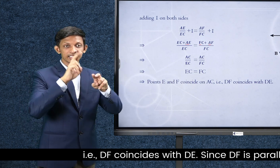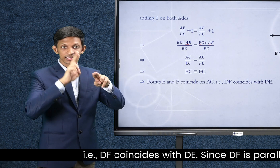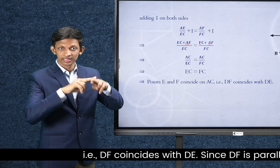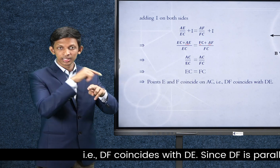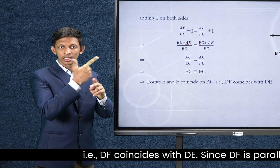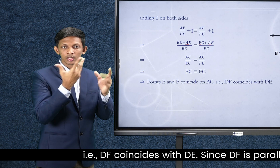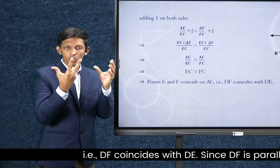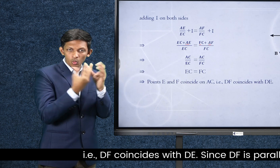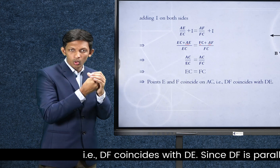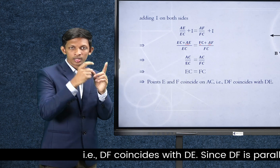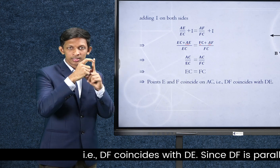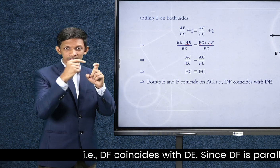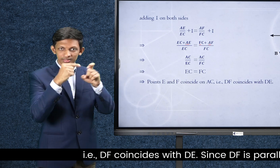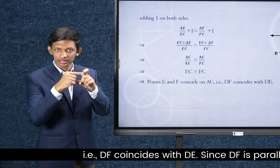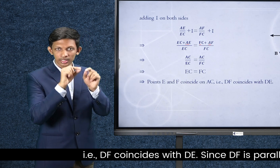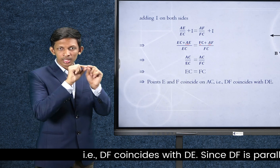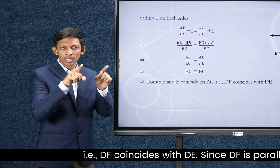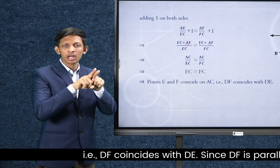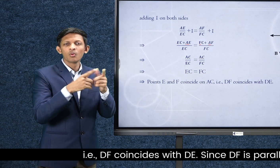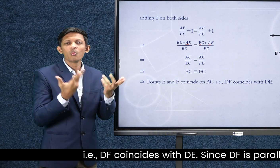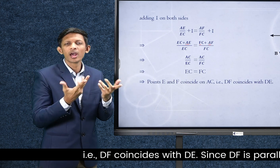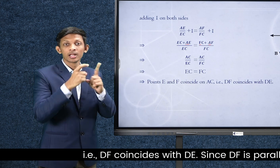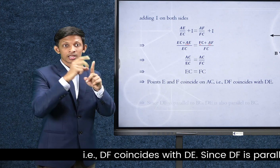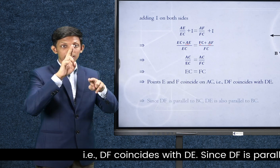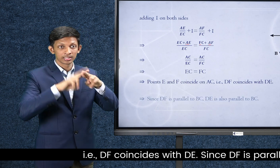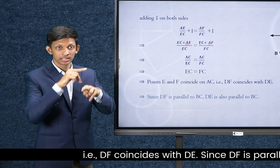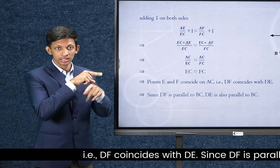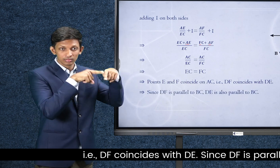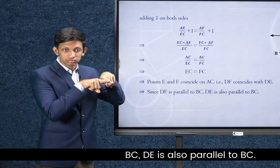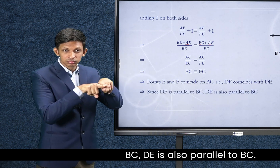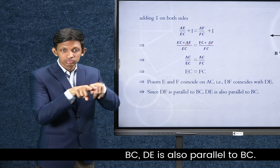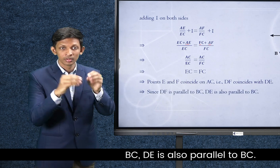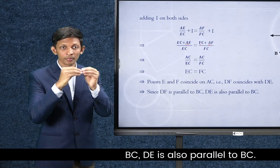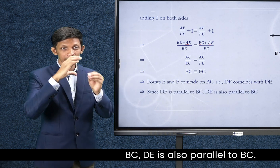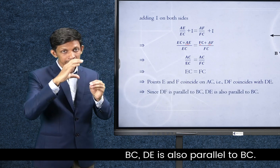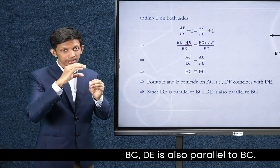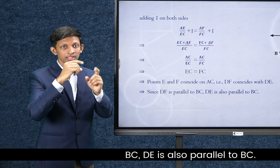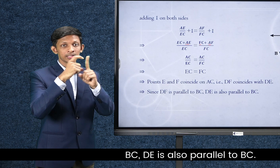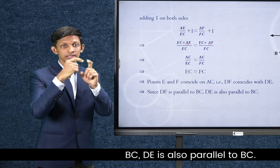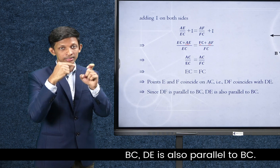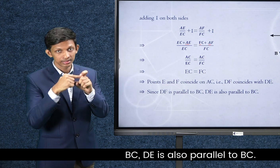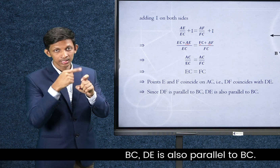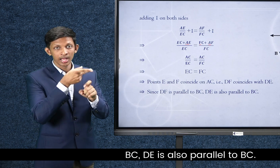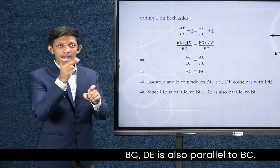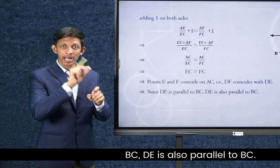That is, DF coincides with DE. Since DF is parallel to BC, DE is also parallel to